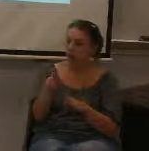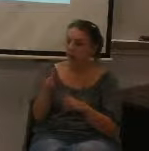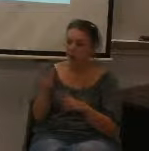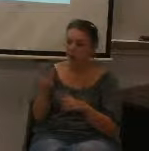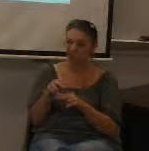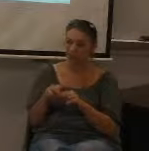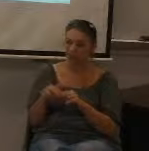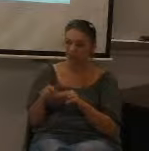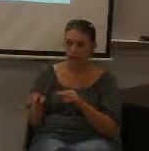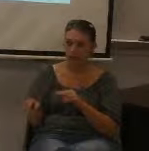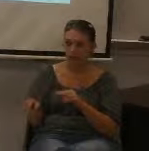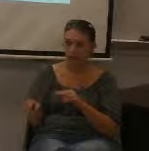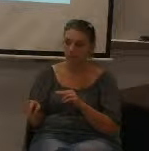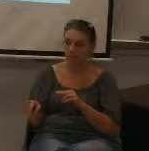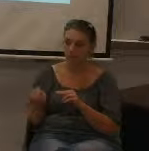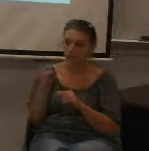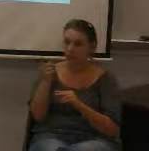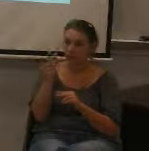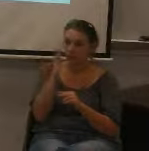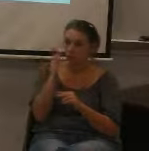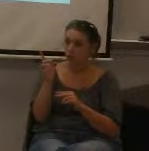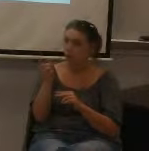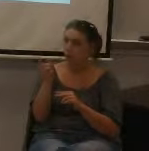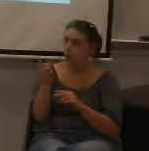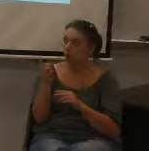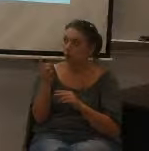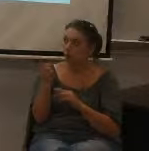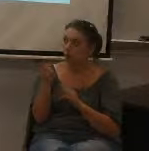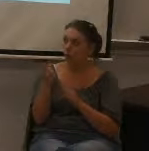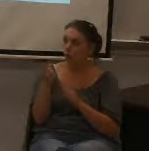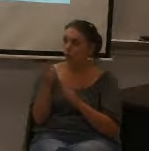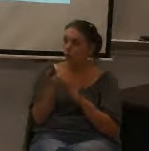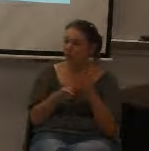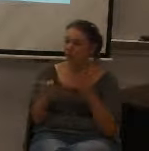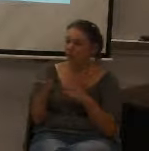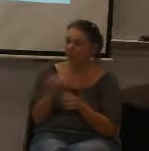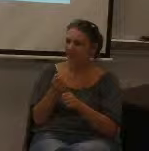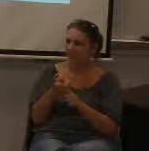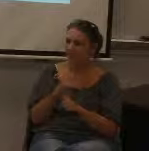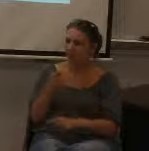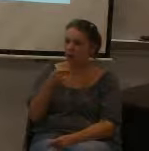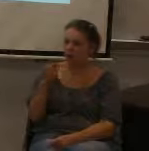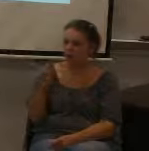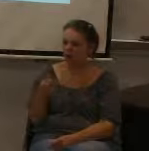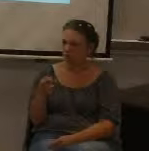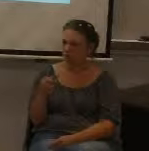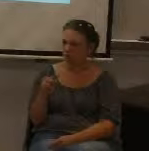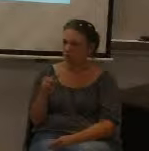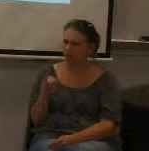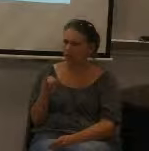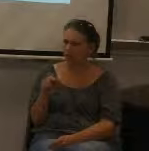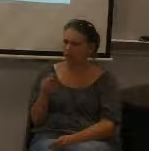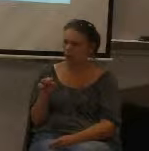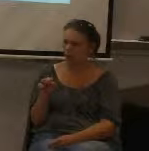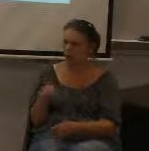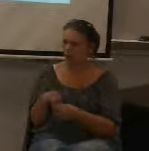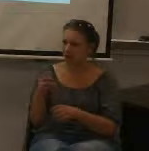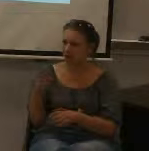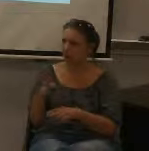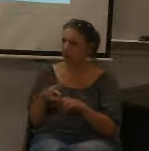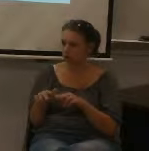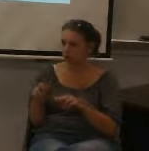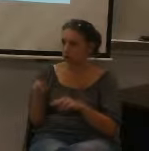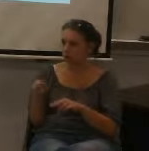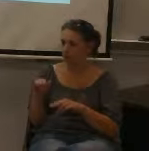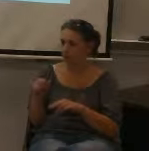salty. And if you know what do they get out of Hutchinson? What's their mines in Hutchinson? Salt,